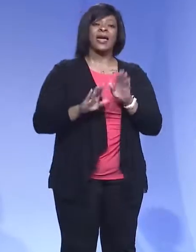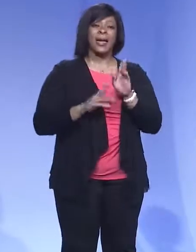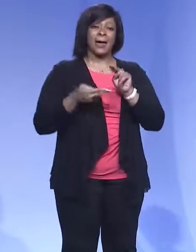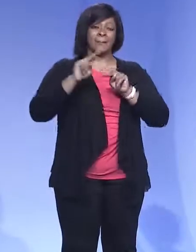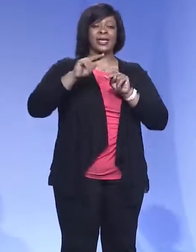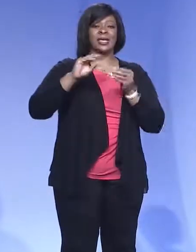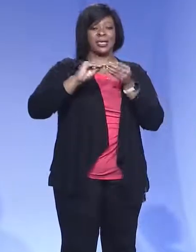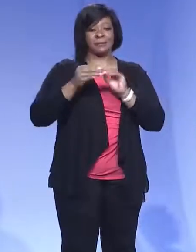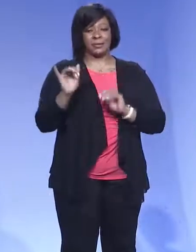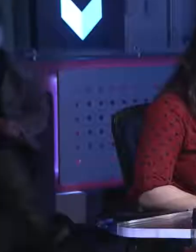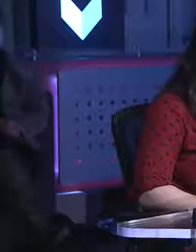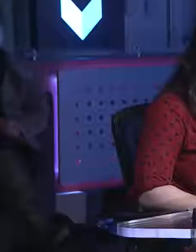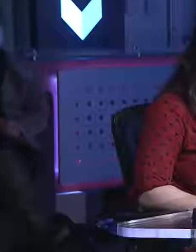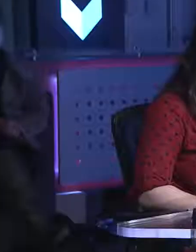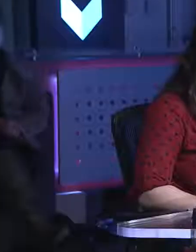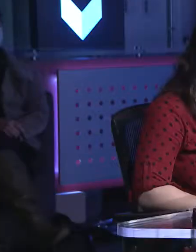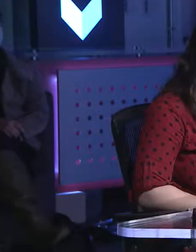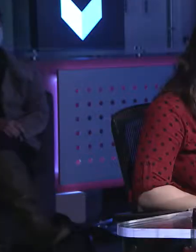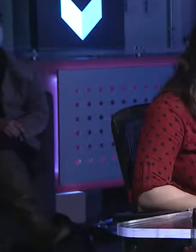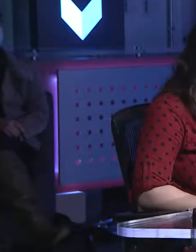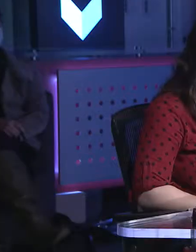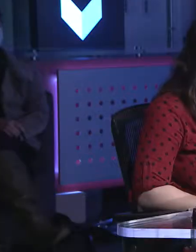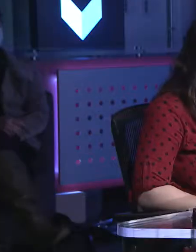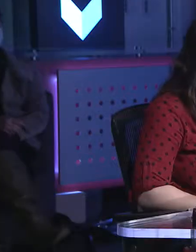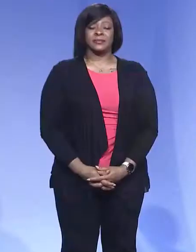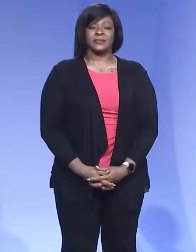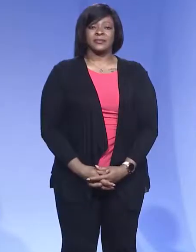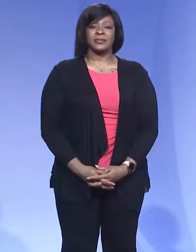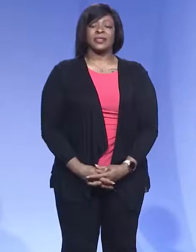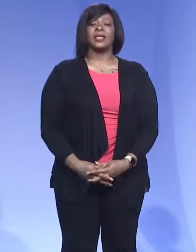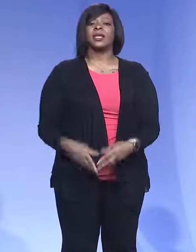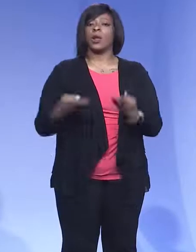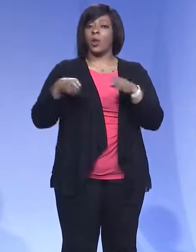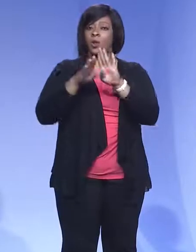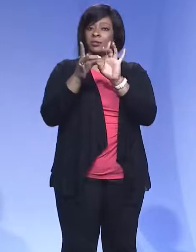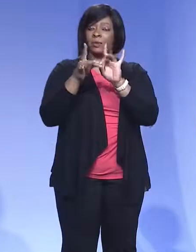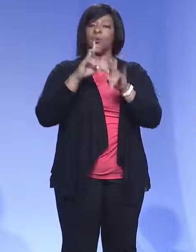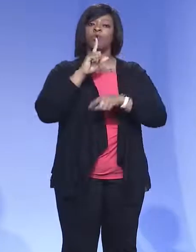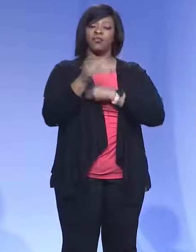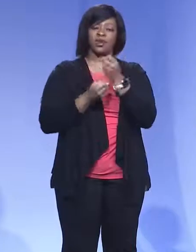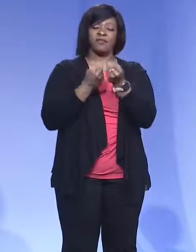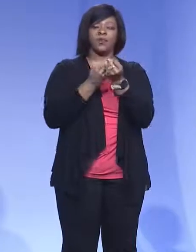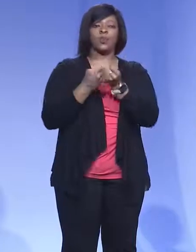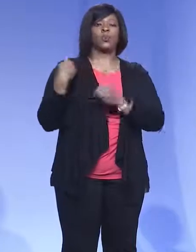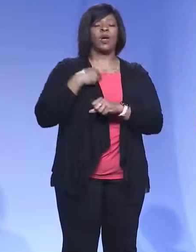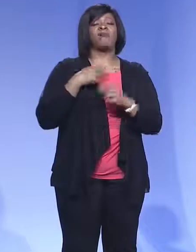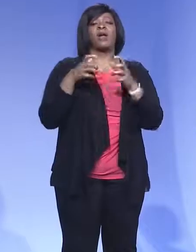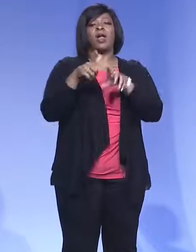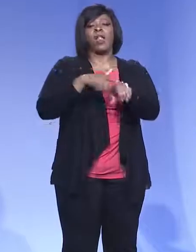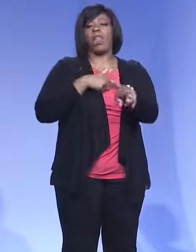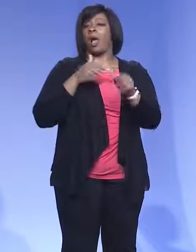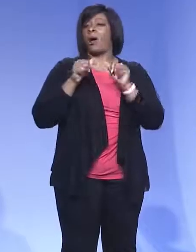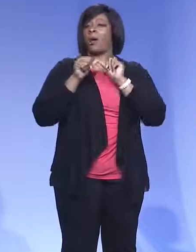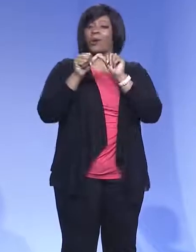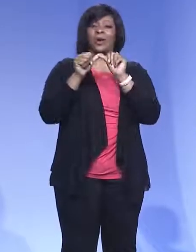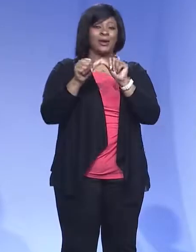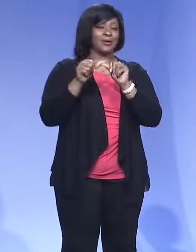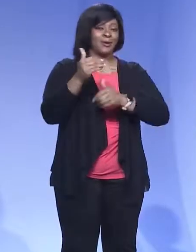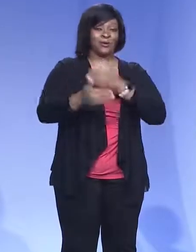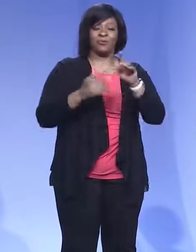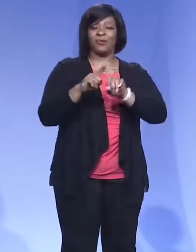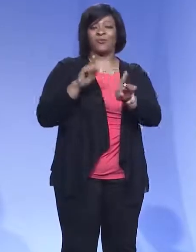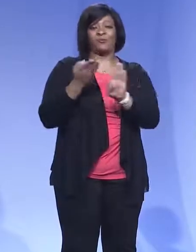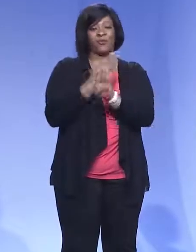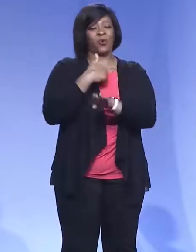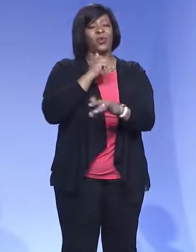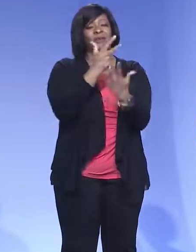as the numbers. We're out of time. Are there any closing messages today? I just want to reinforce that we have a long way to go before we have